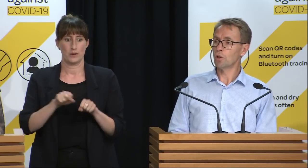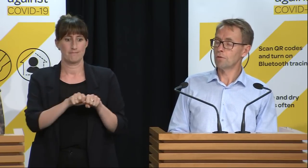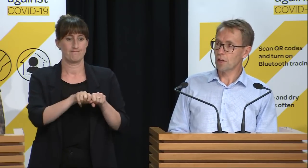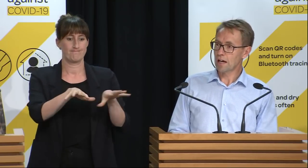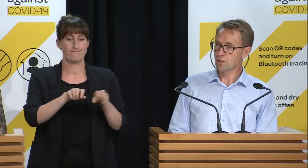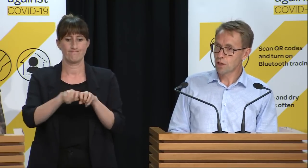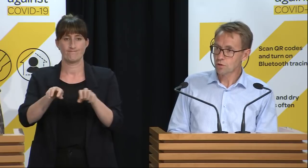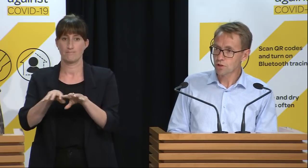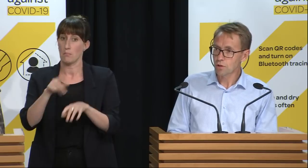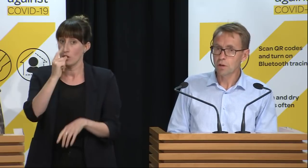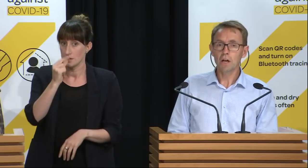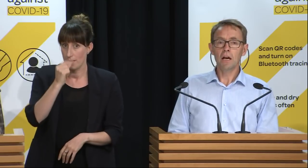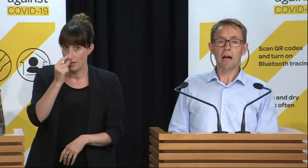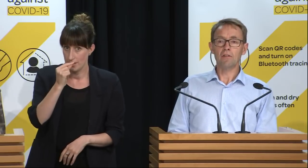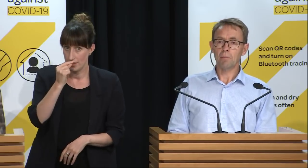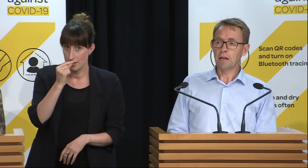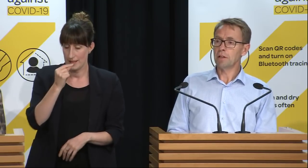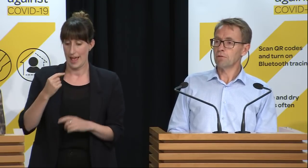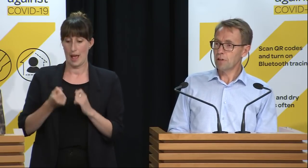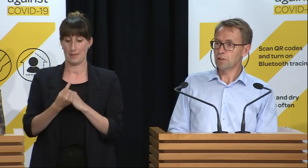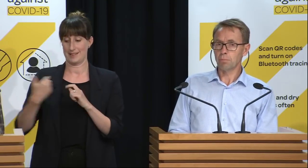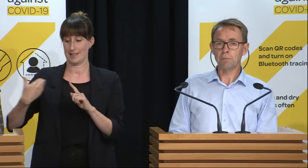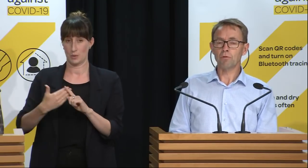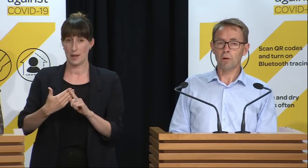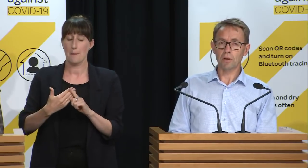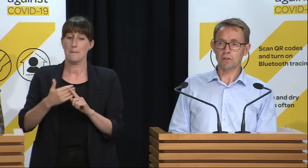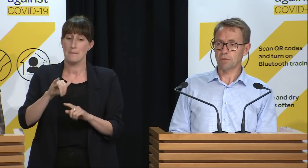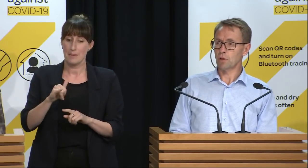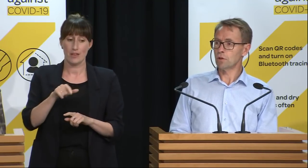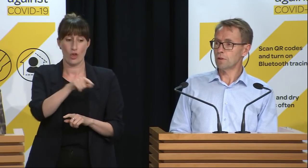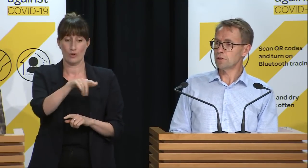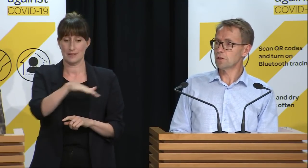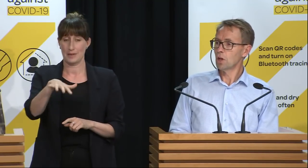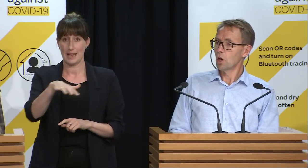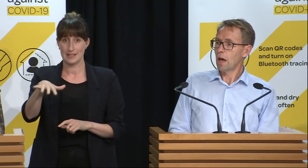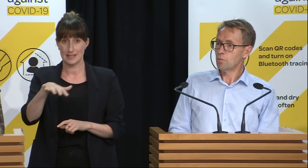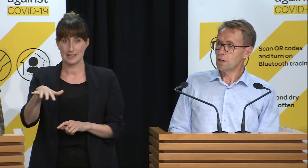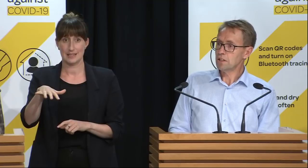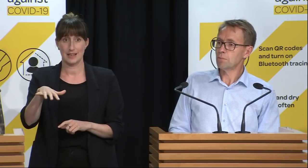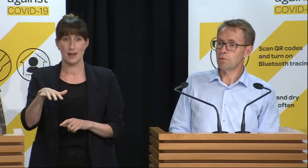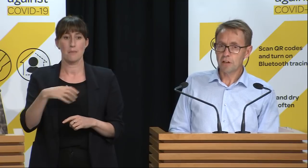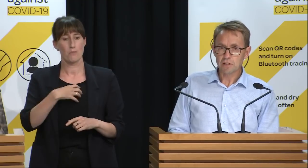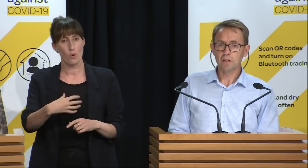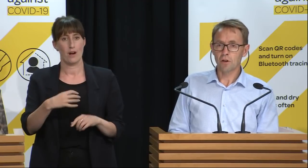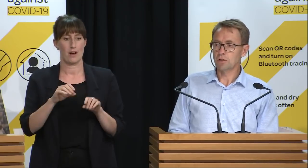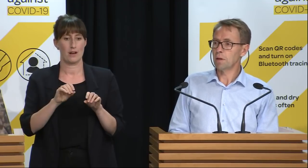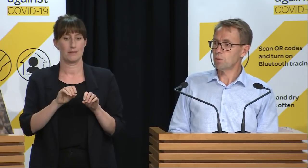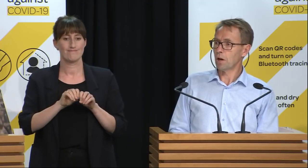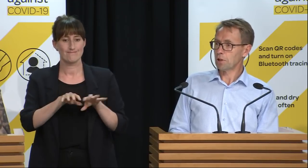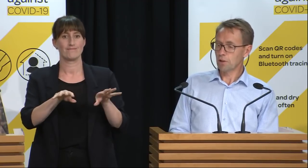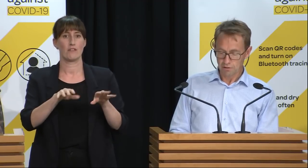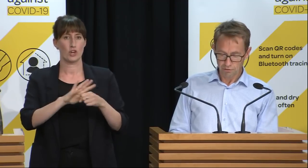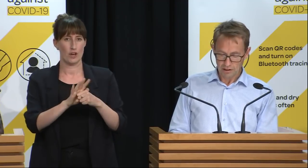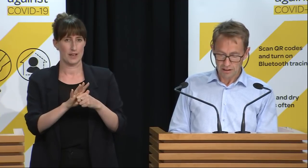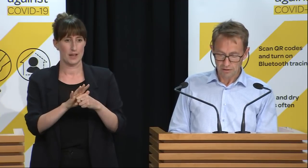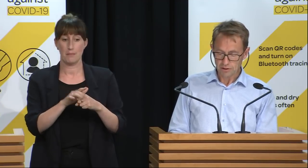have occurred over the last week or so, and there may be infected people from those exposure events, and we need to prevent those people